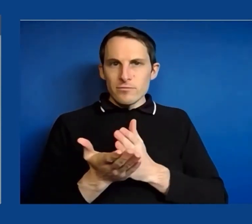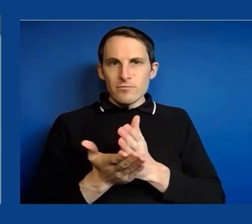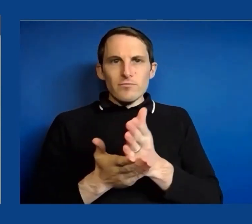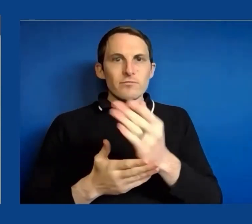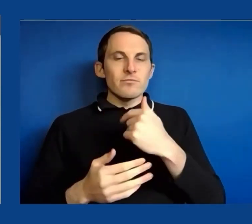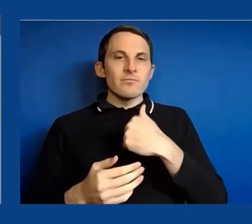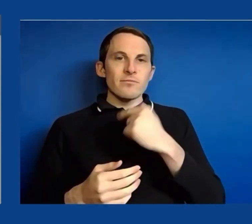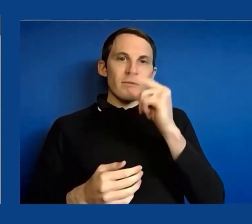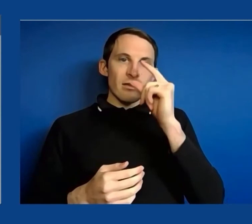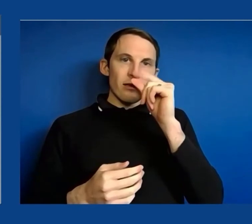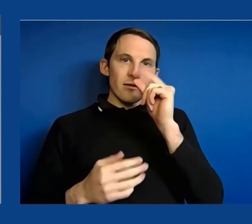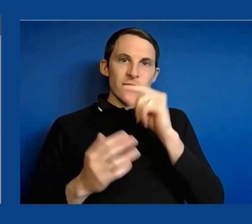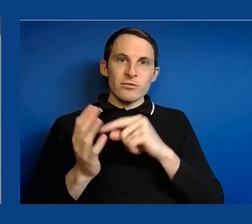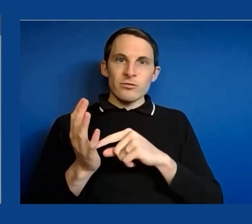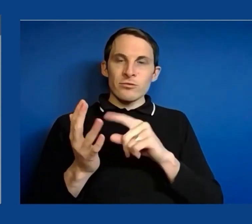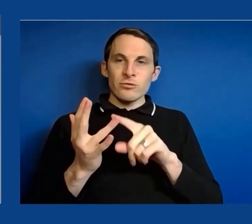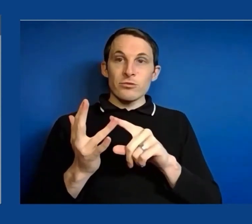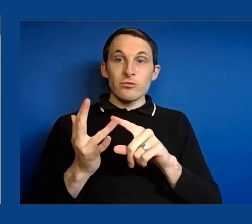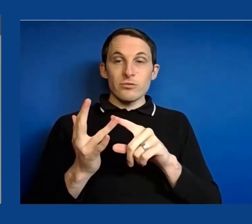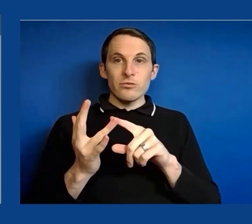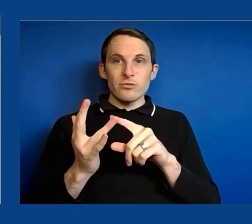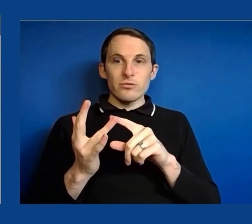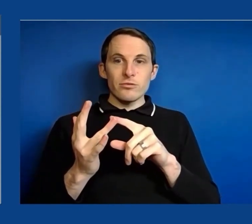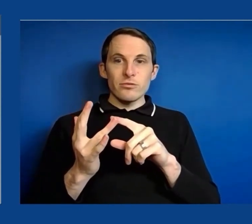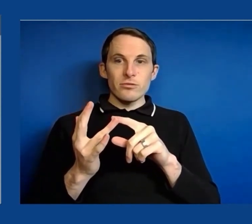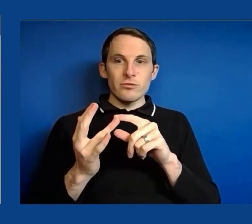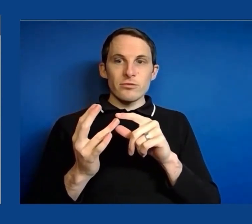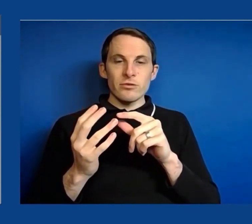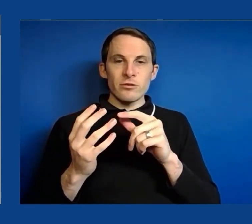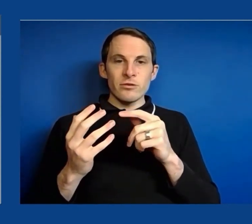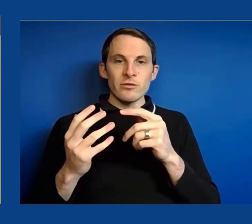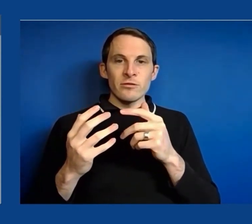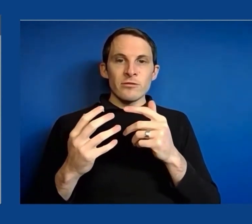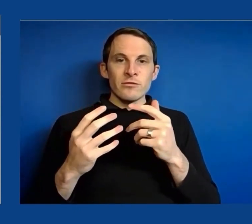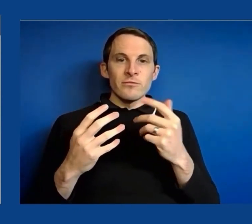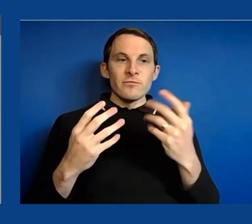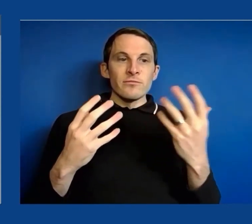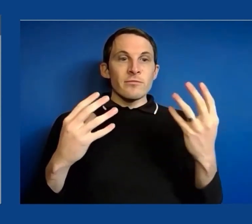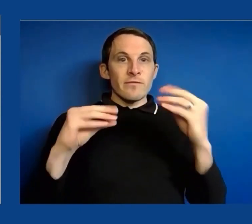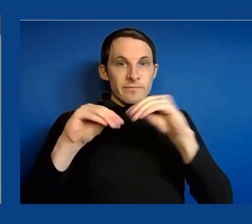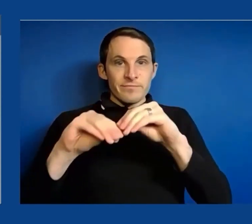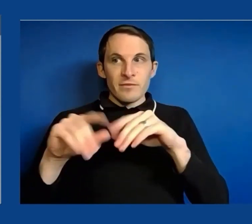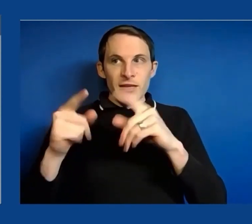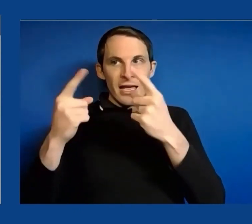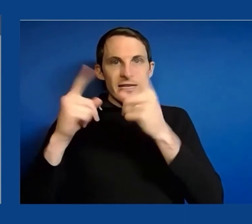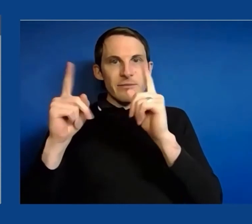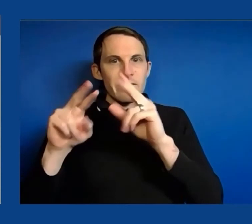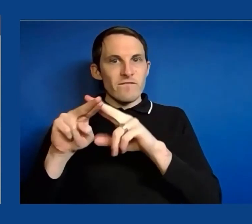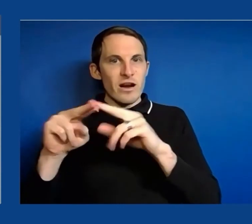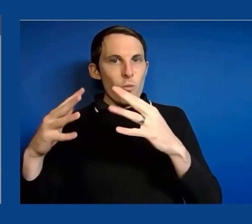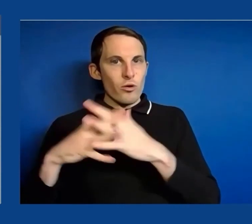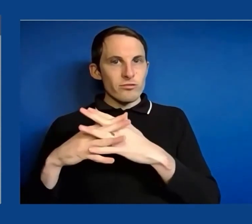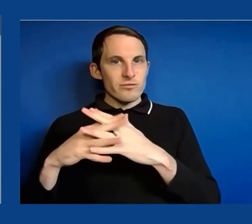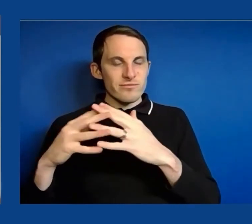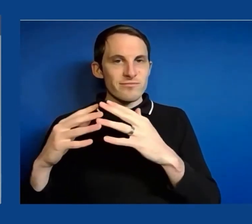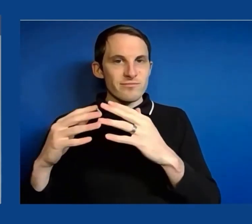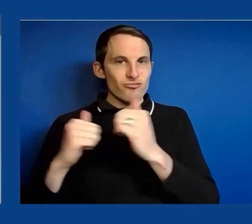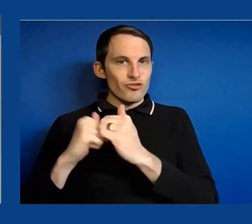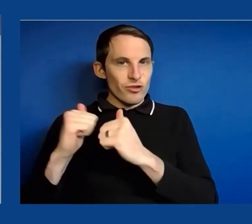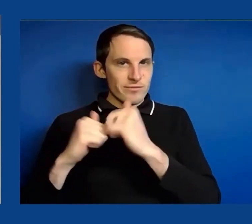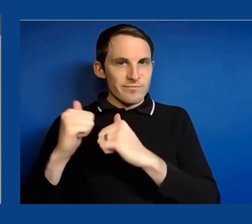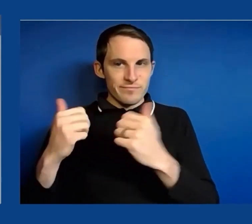it was able to fit the academic framework somehow through